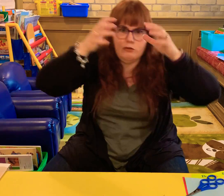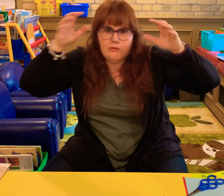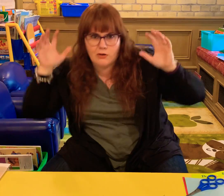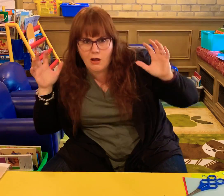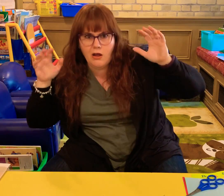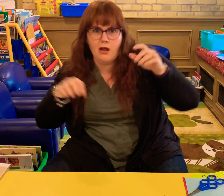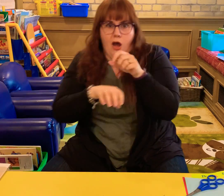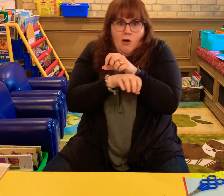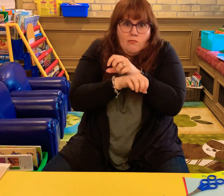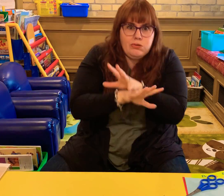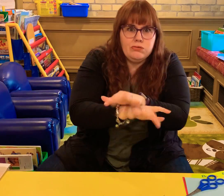so